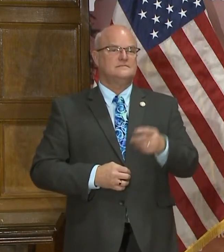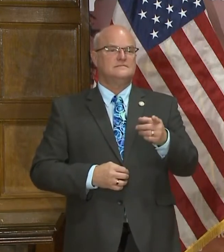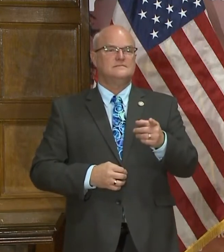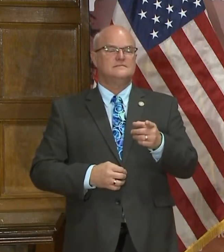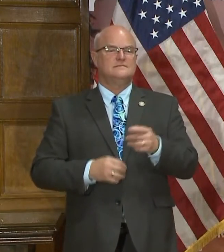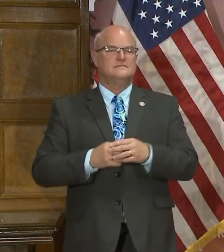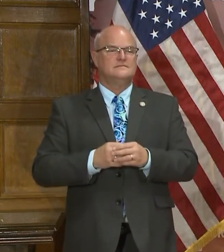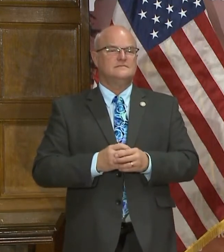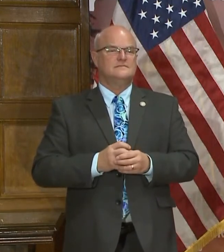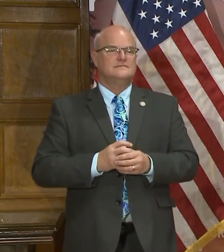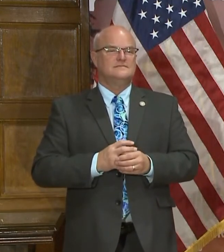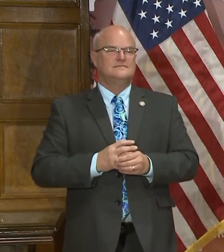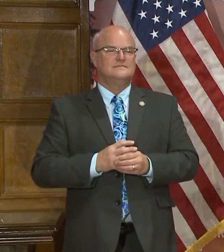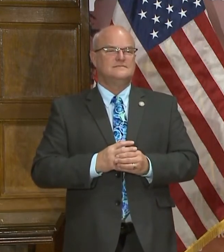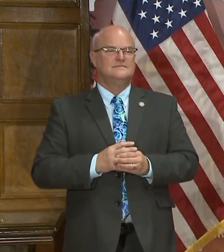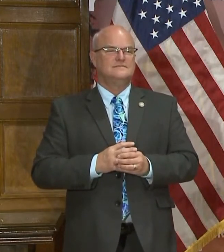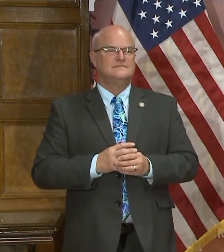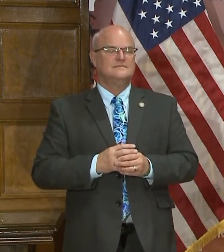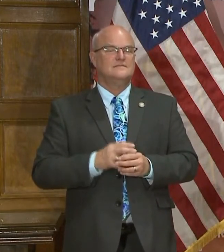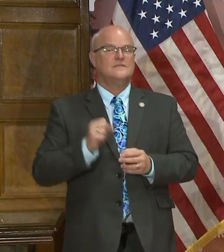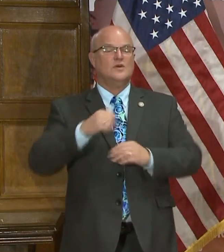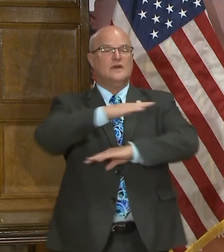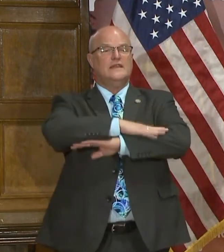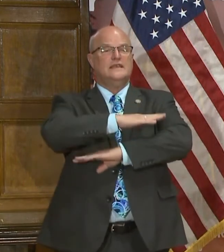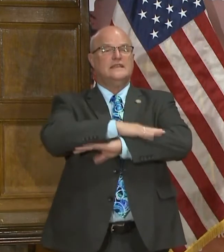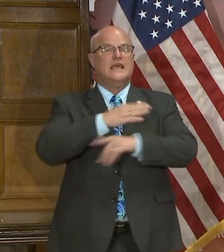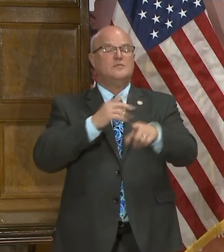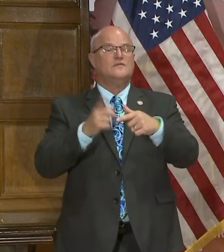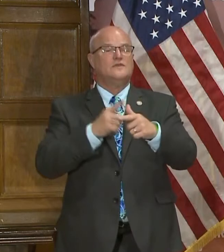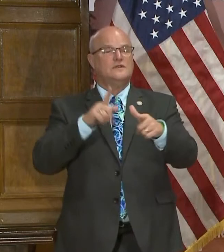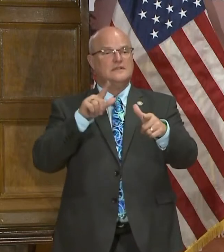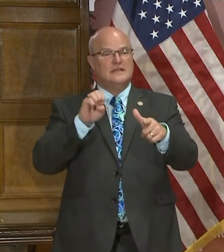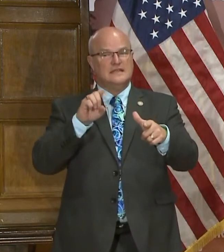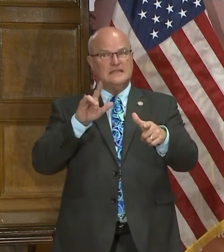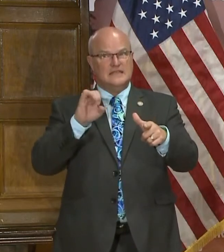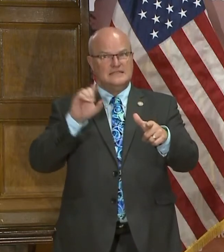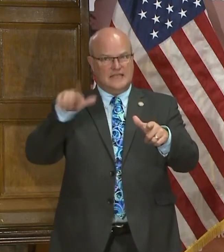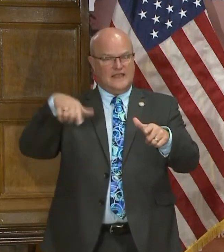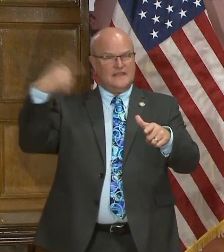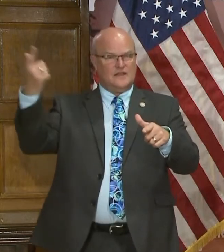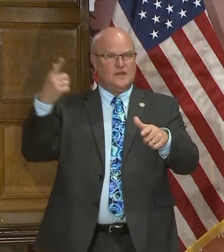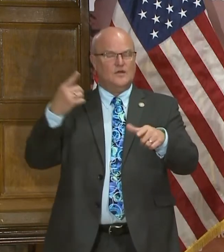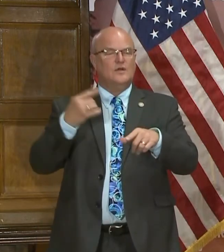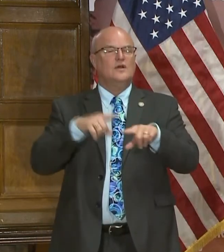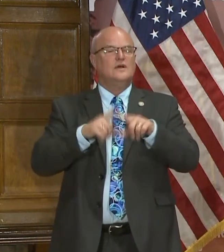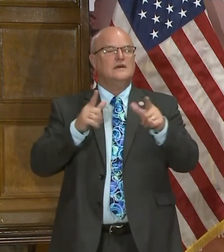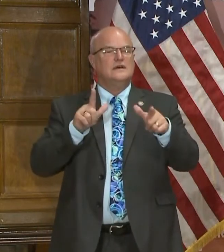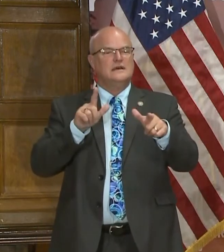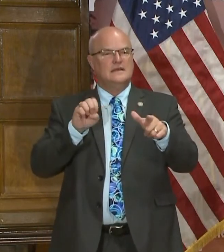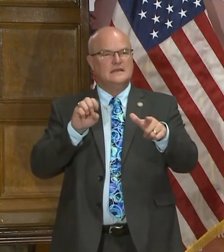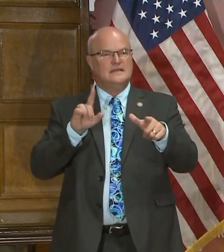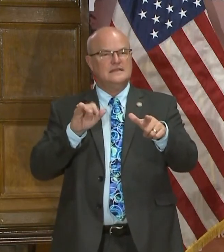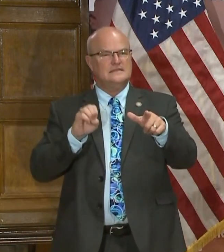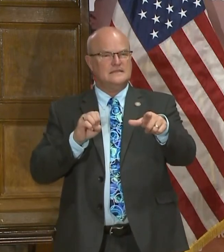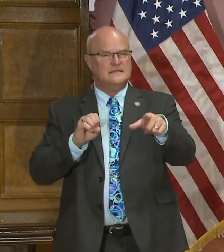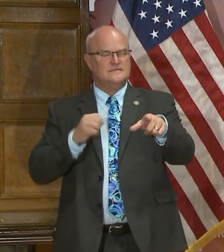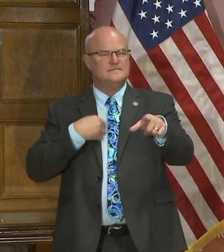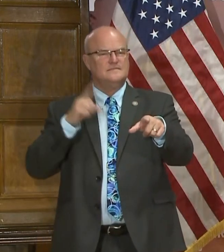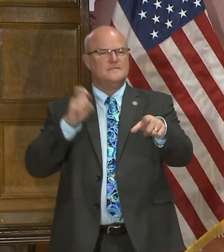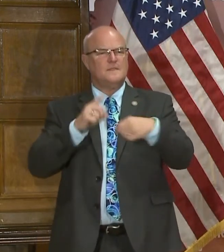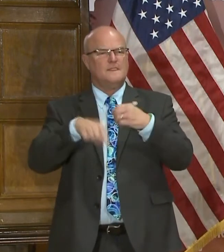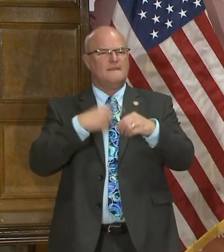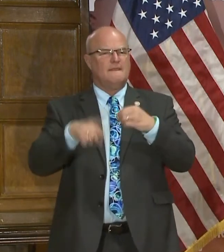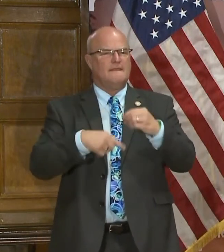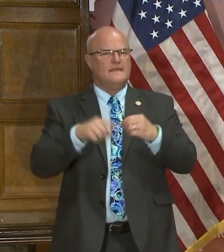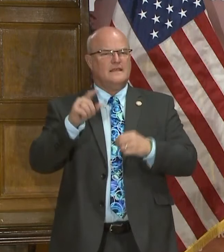Hi, Governor. This is Josh. All right, so at the table first, Leslie, then we'll go remotely, but Leslie, you started. I had a question